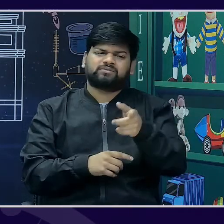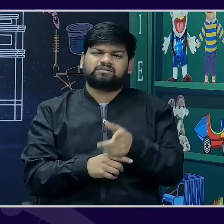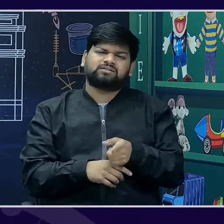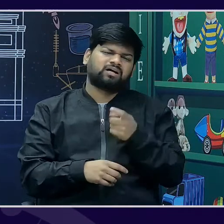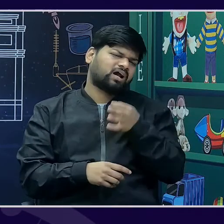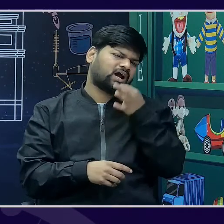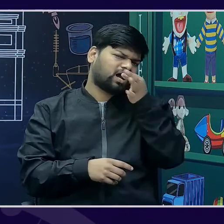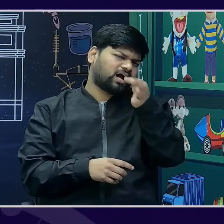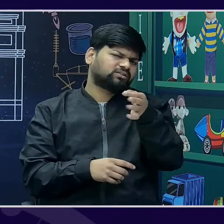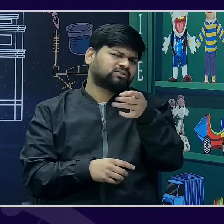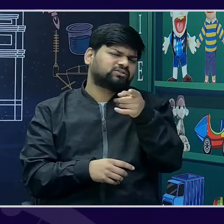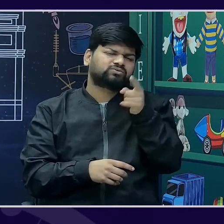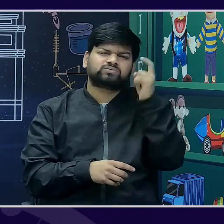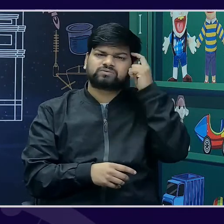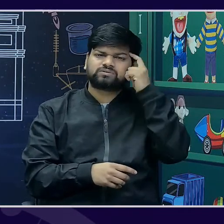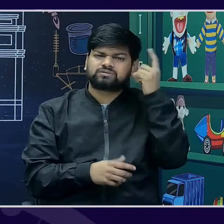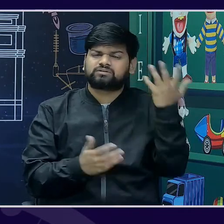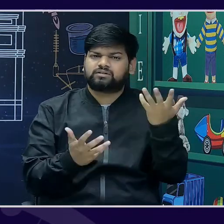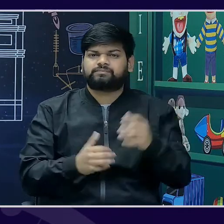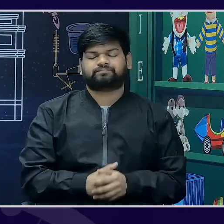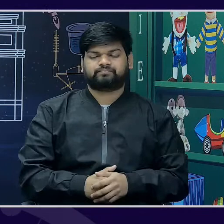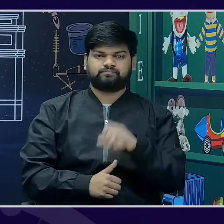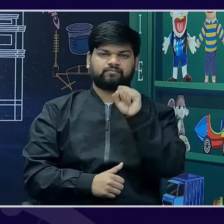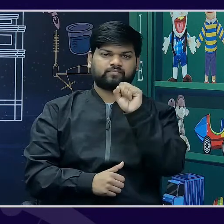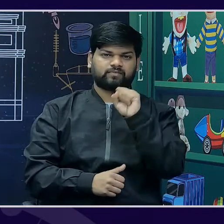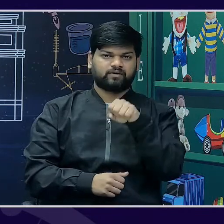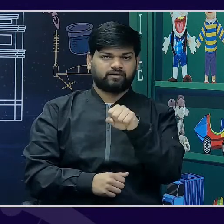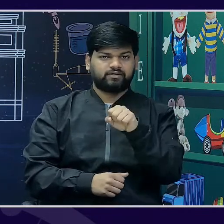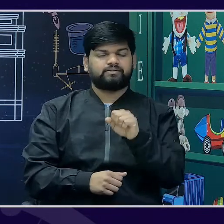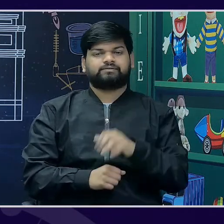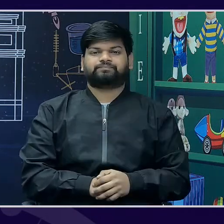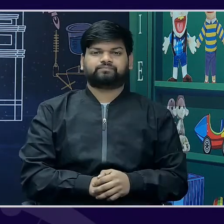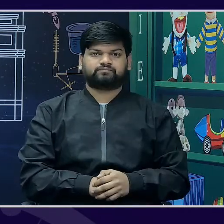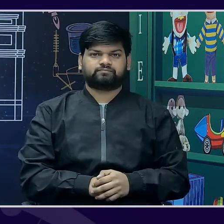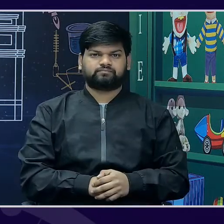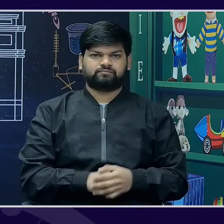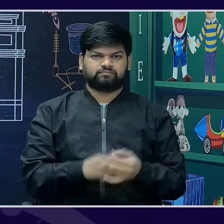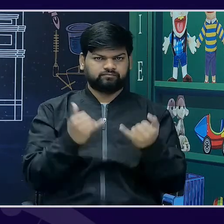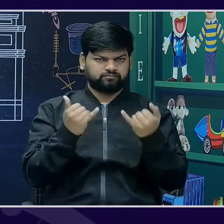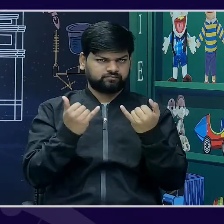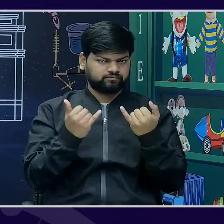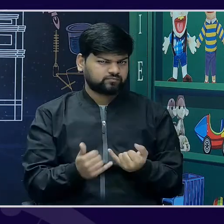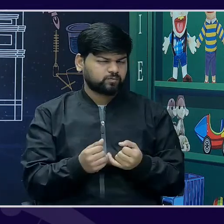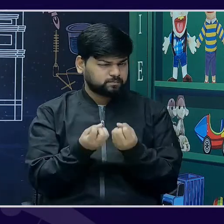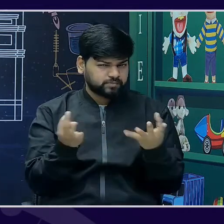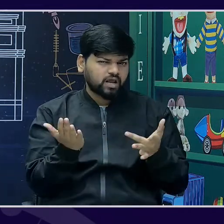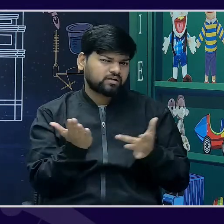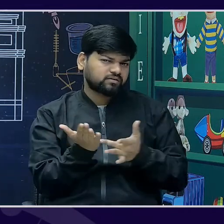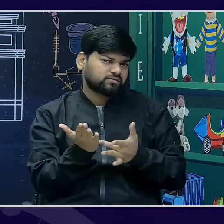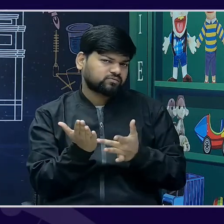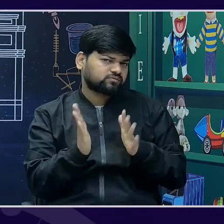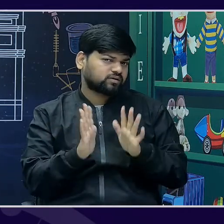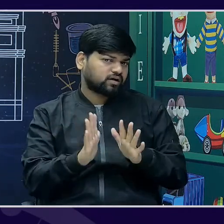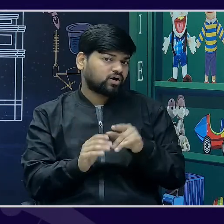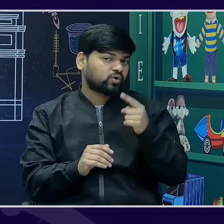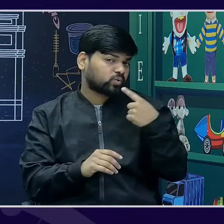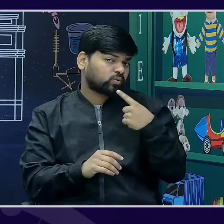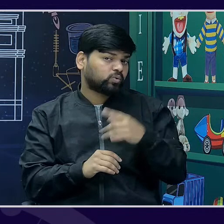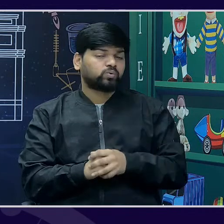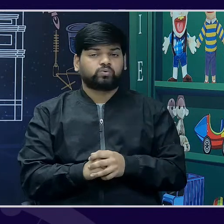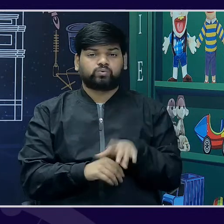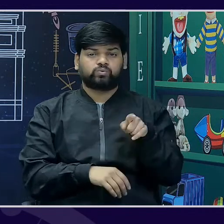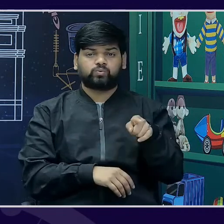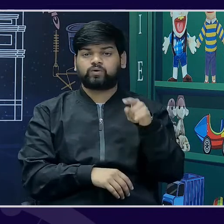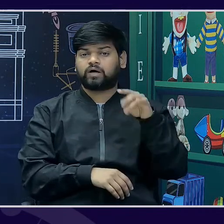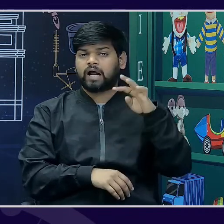Definitely, it's a huge technological leap in deafness correction. Uh, Cochlear implant is a technology